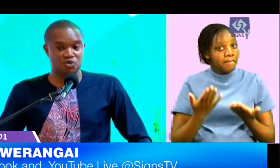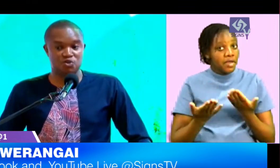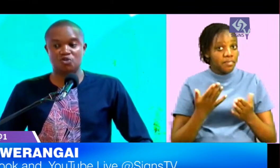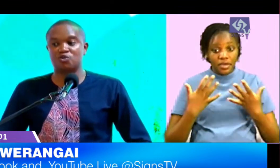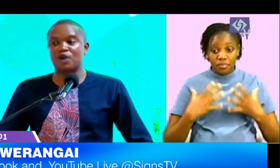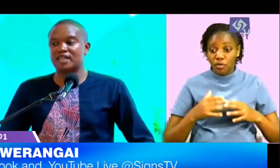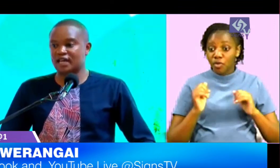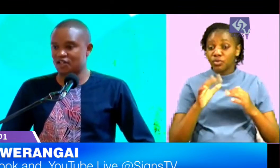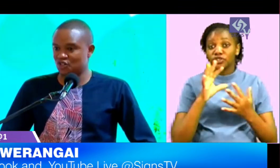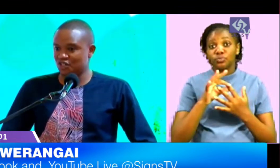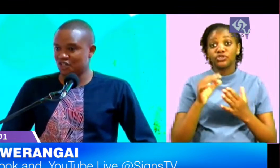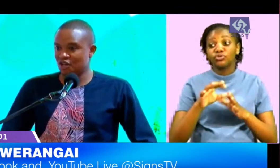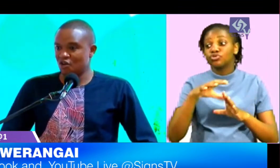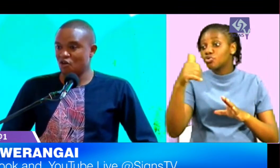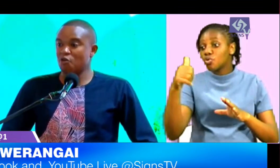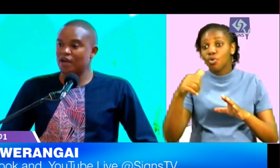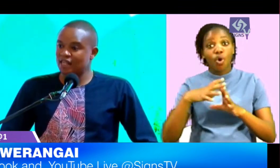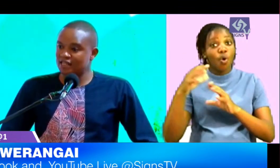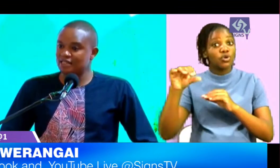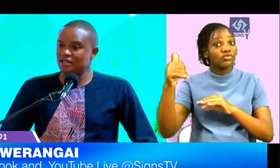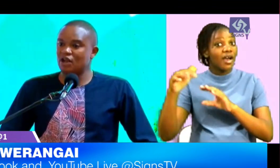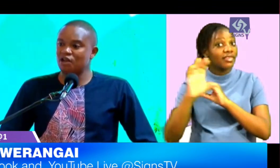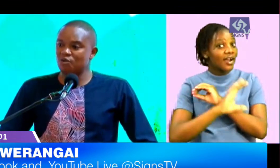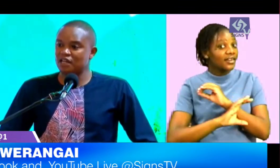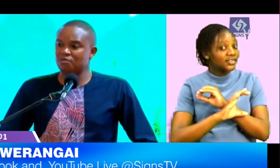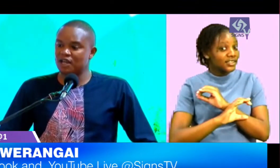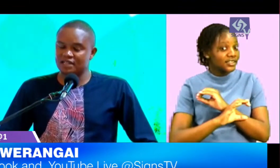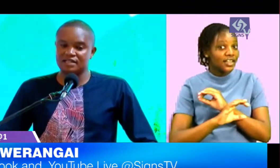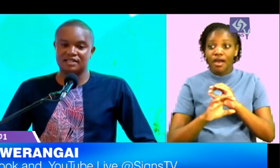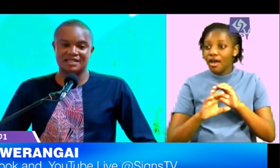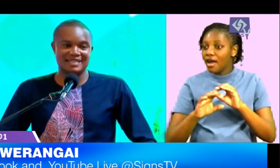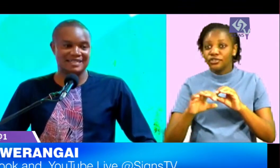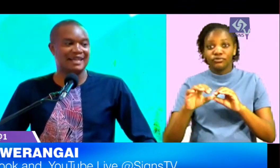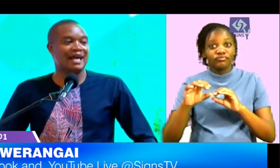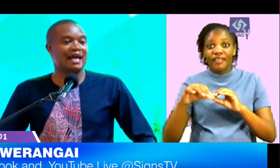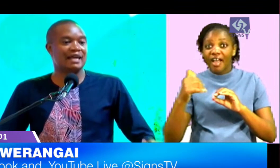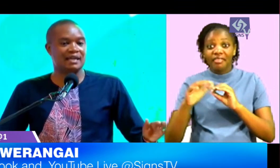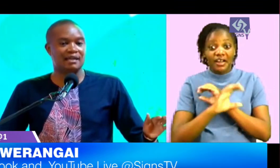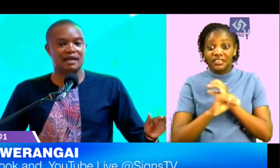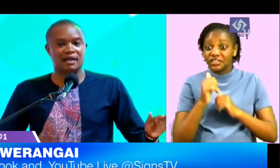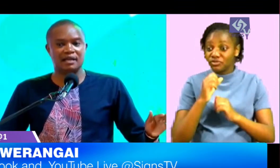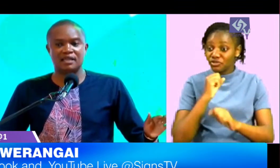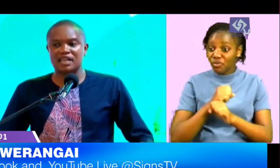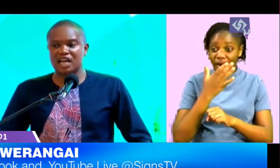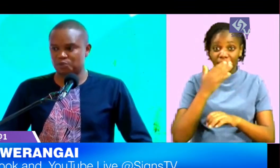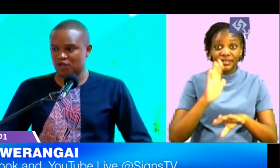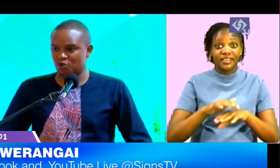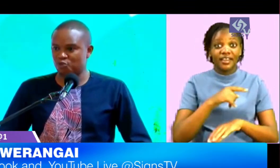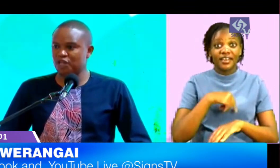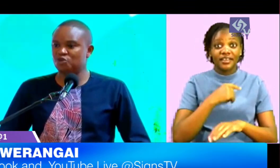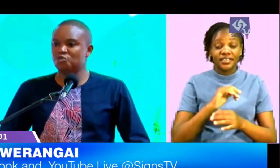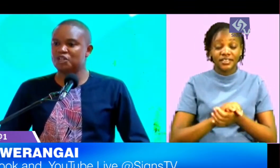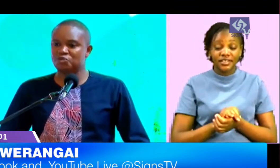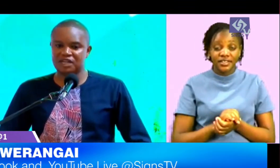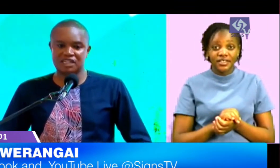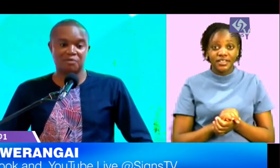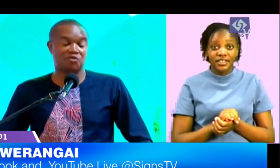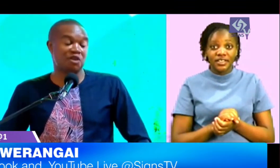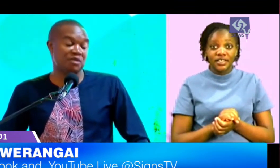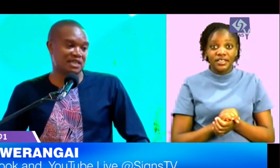to go to other countries, or our brothers, the hardworking brothers and sisters in the diaspora who bring so much money in terms of